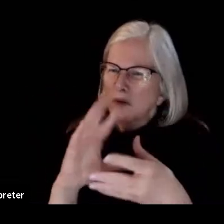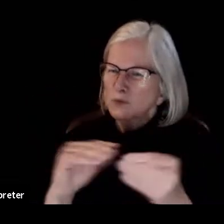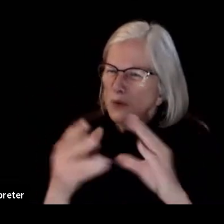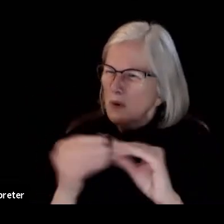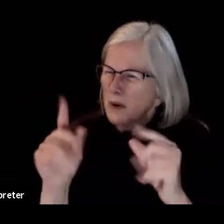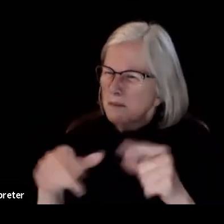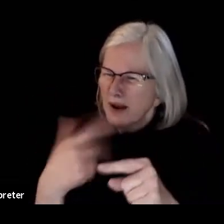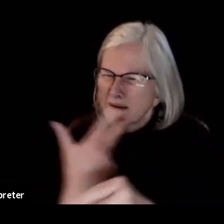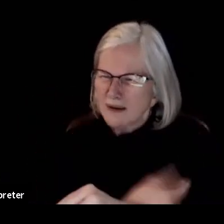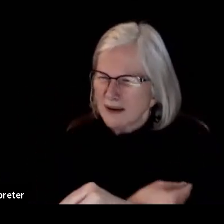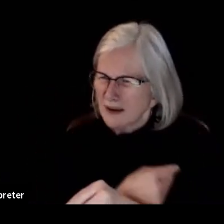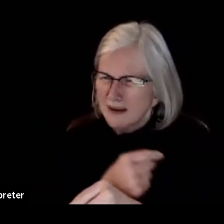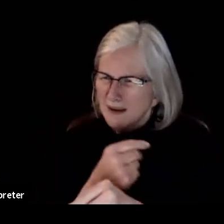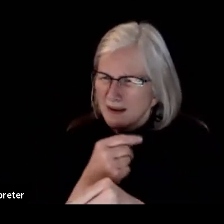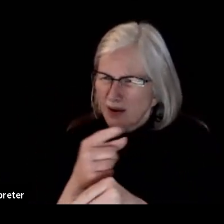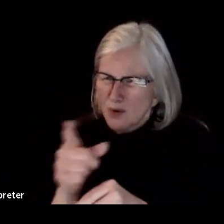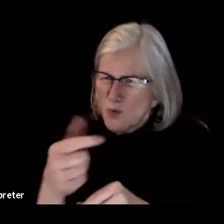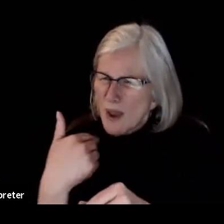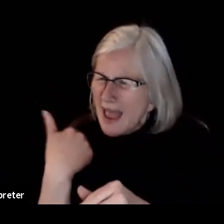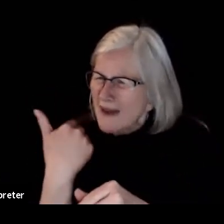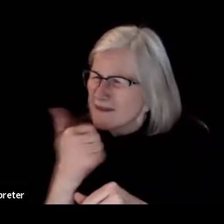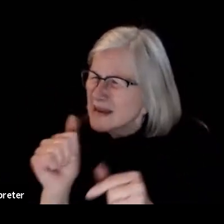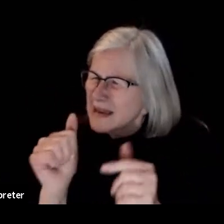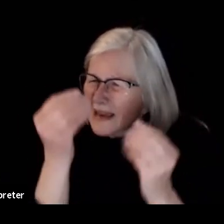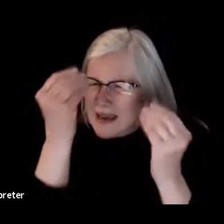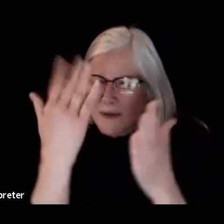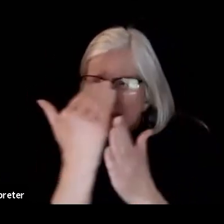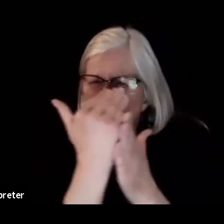0.001, any adverse reaction data?